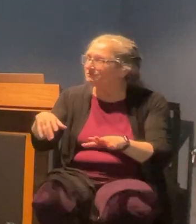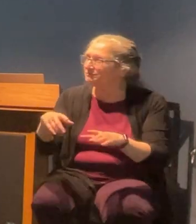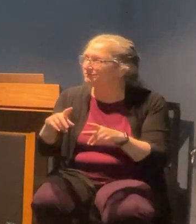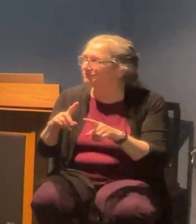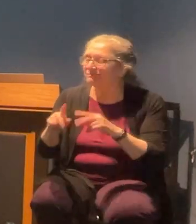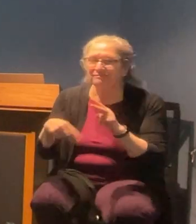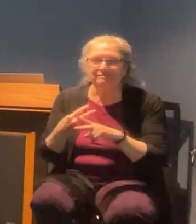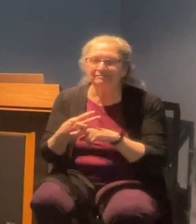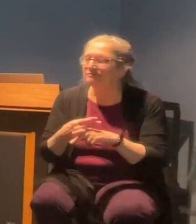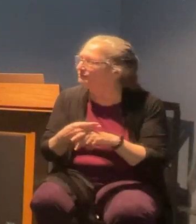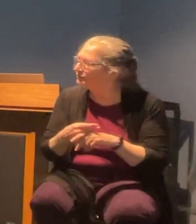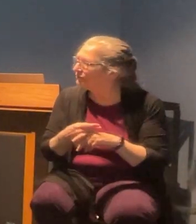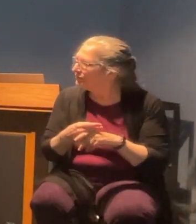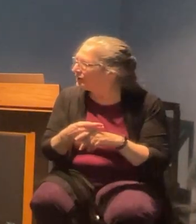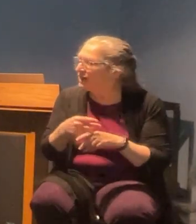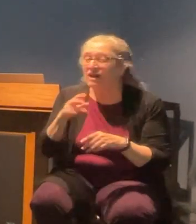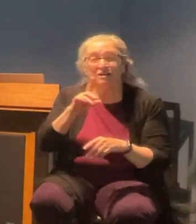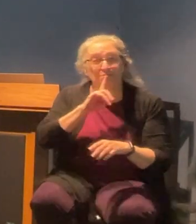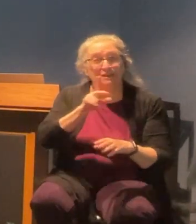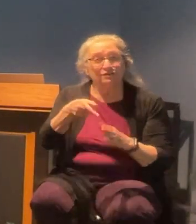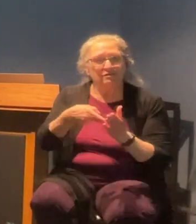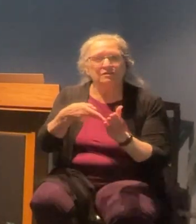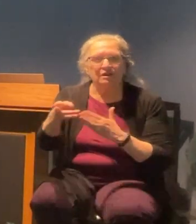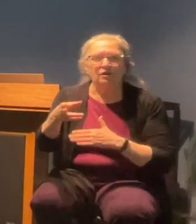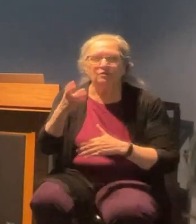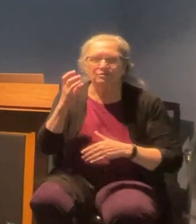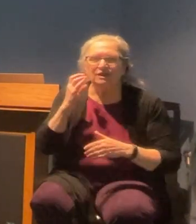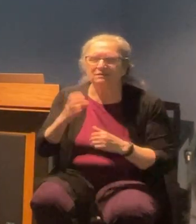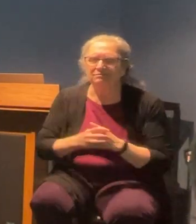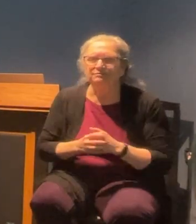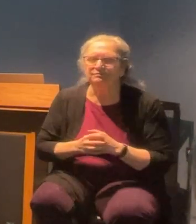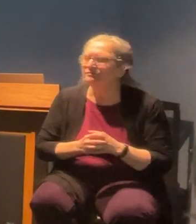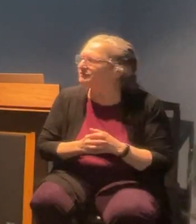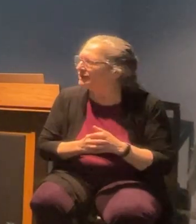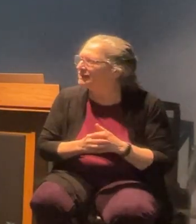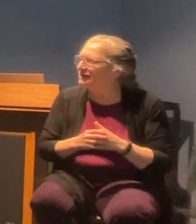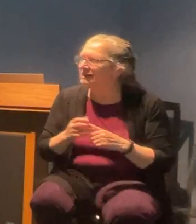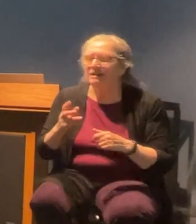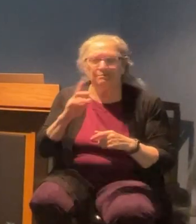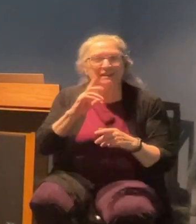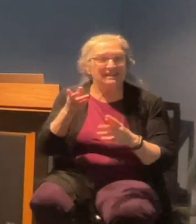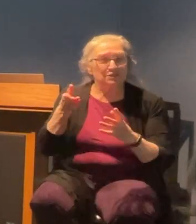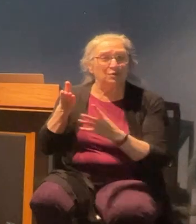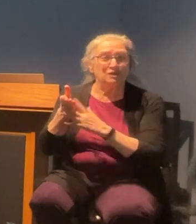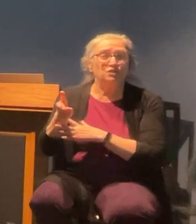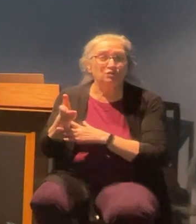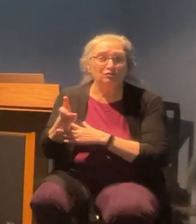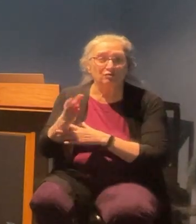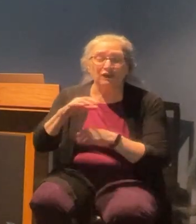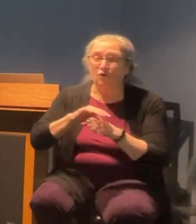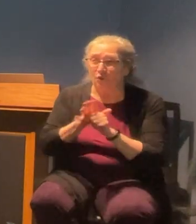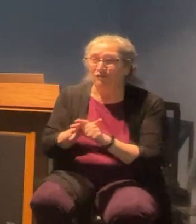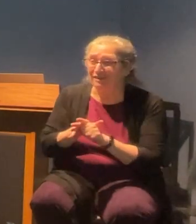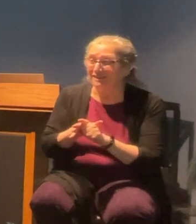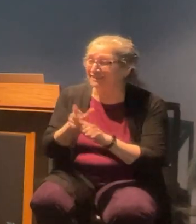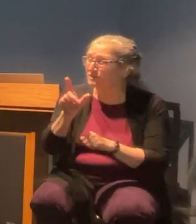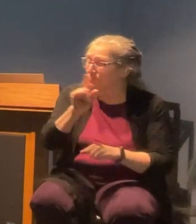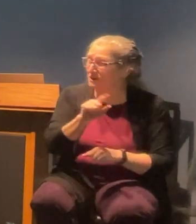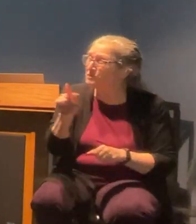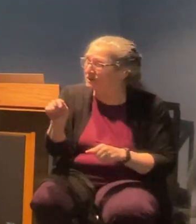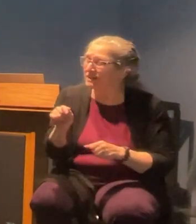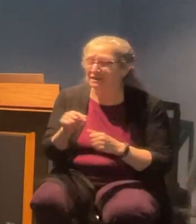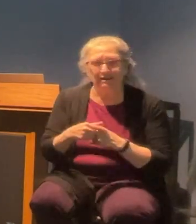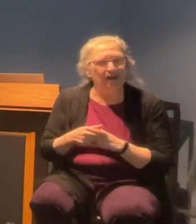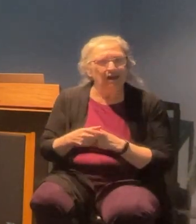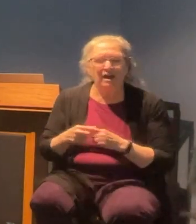thicker. The truth is that it was during COVID. It was like in 2020. I